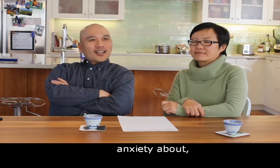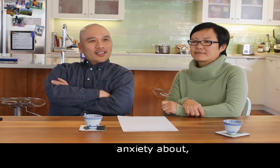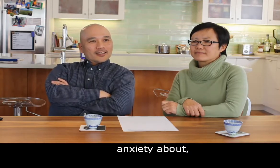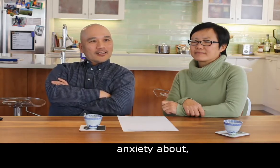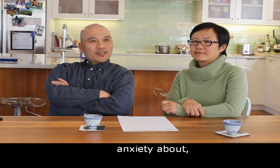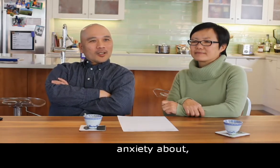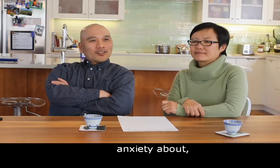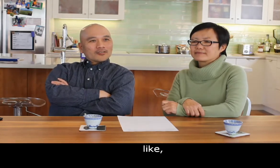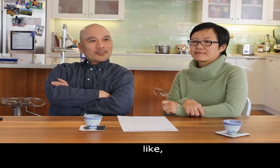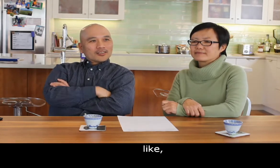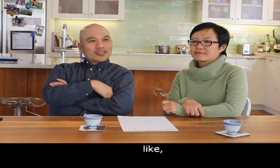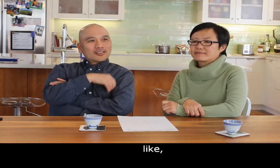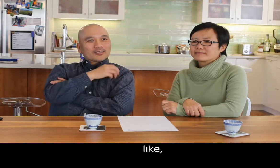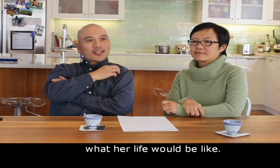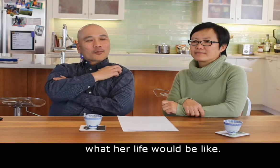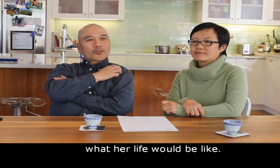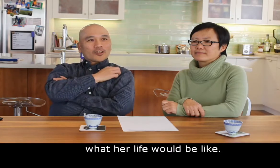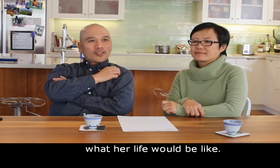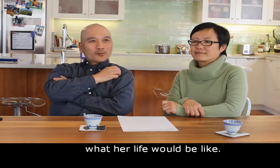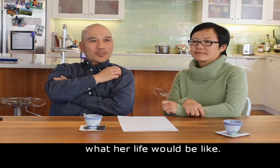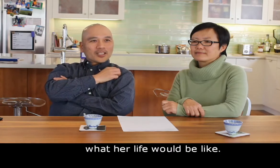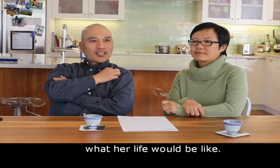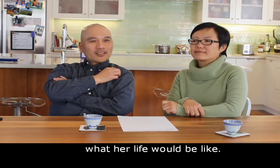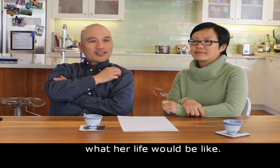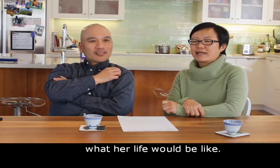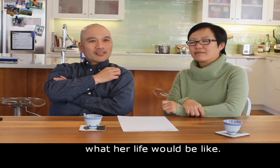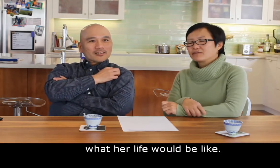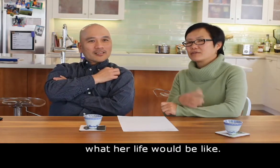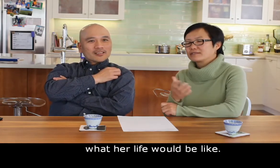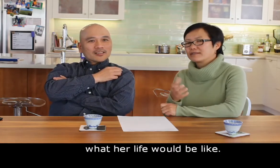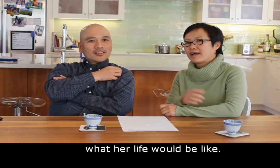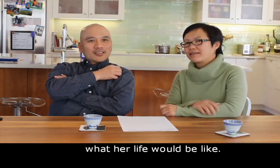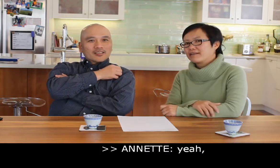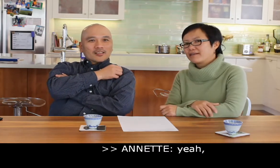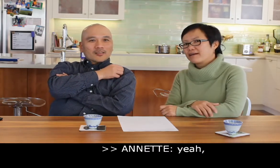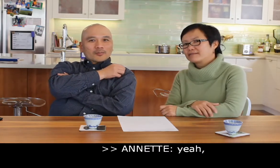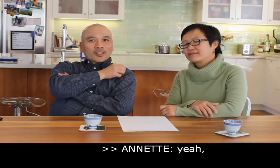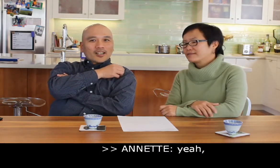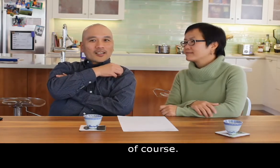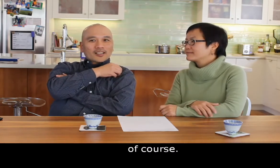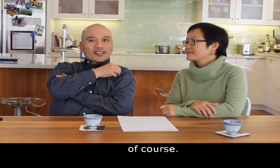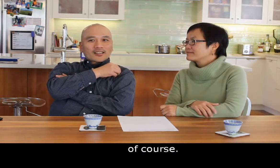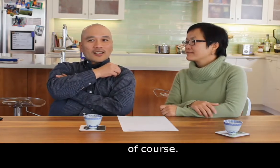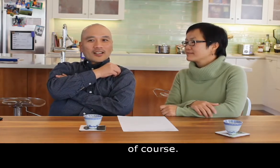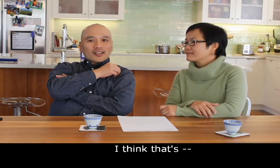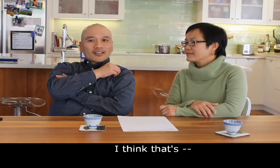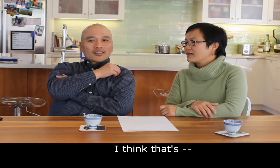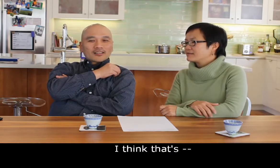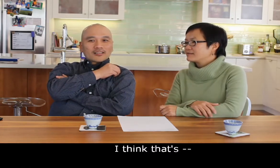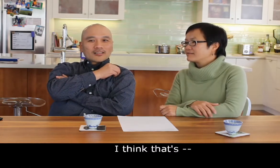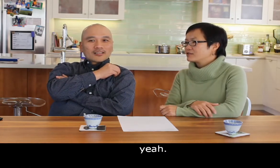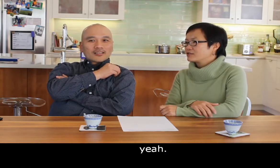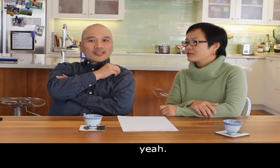anxiety about like what her life would be like. Yeah, of course. I think that's. But I think. Yeah, for sure. Yeah.